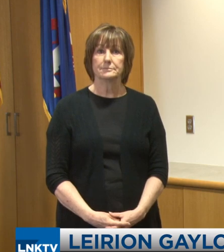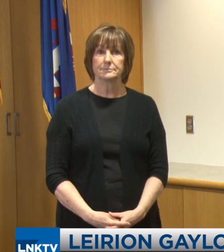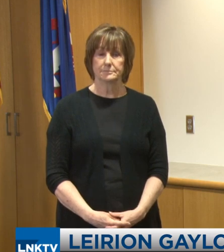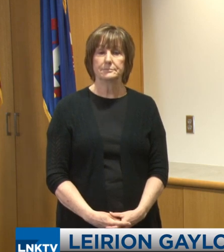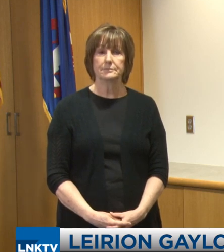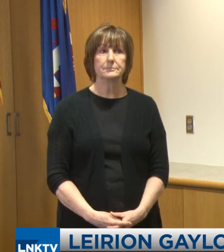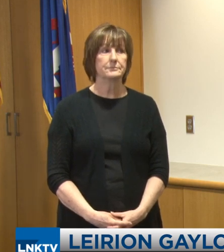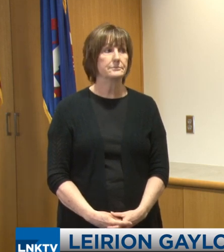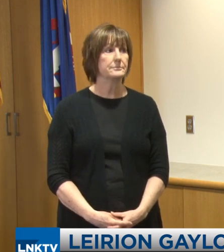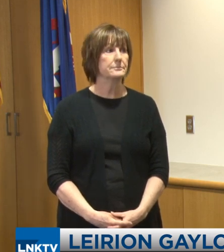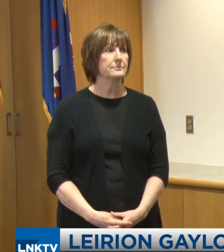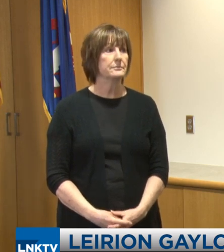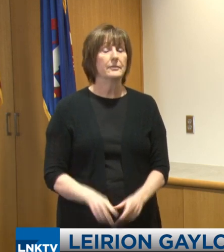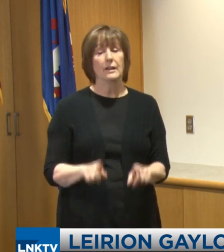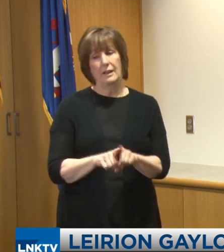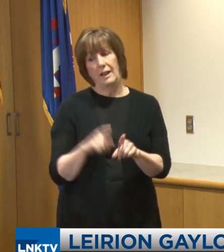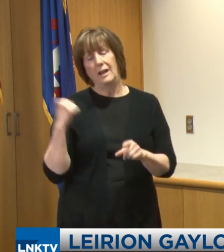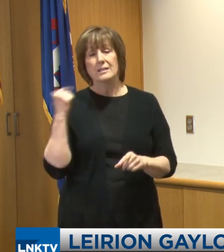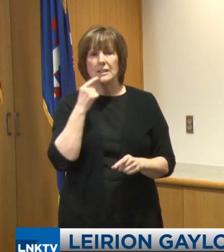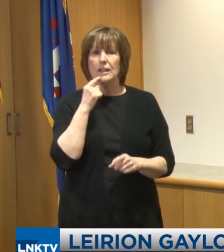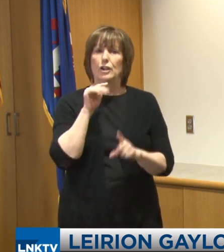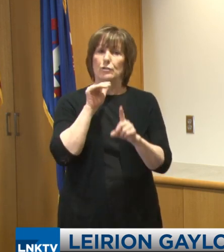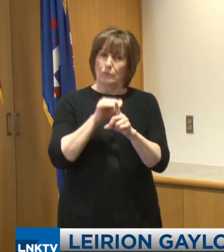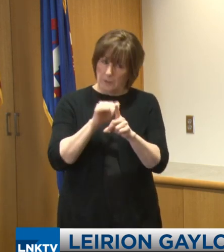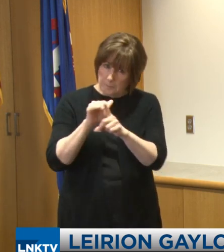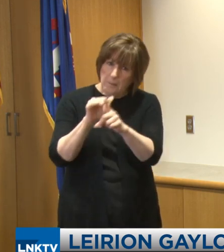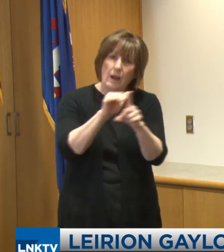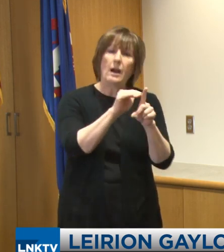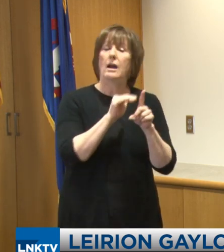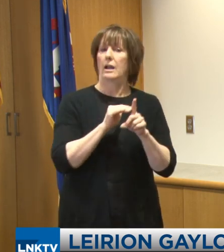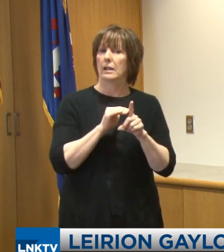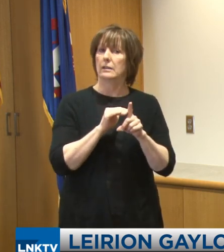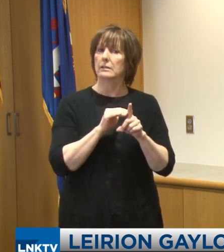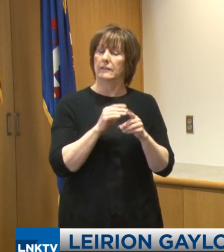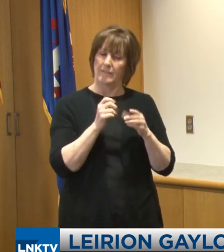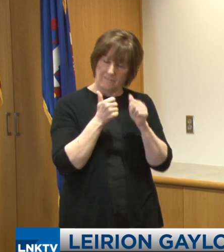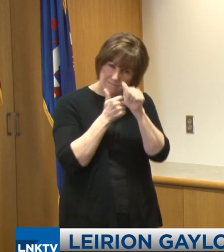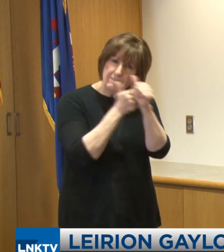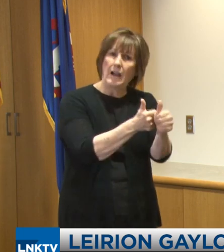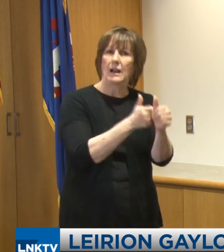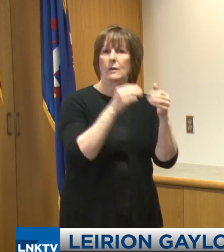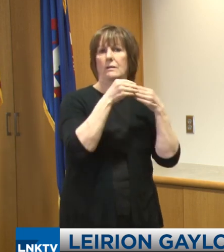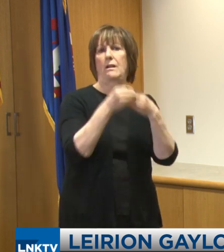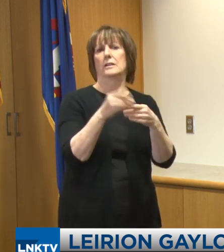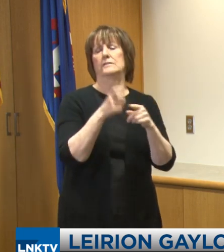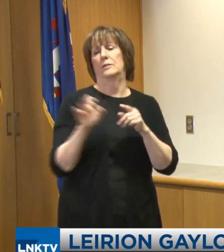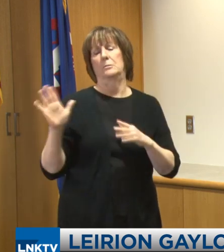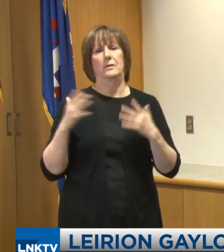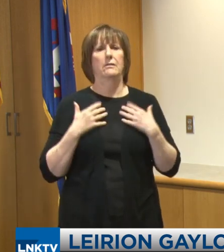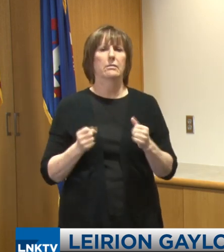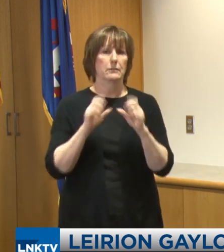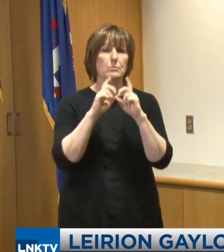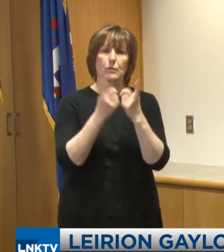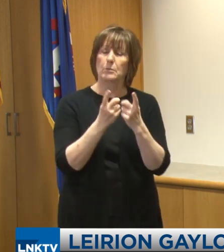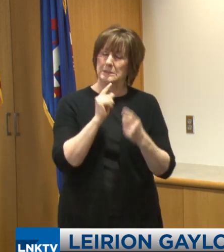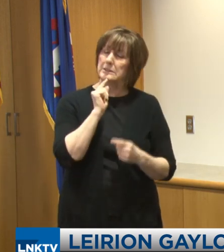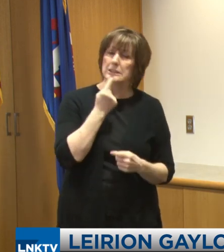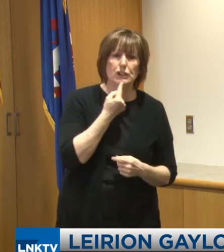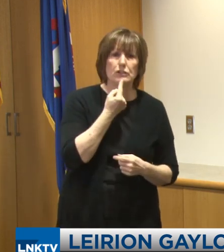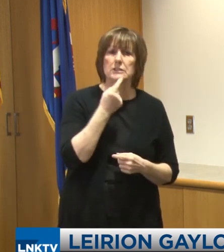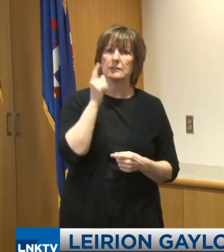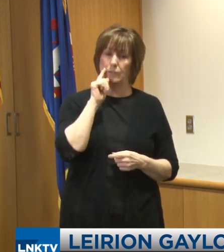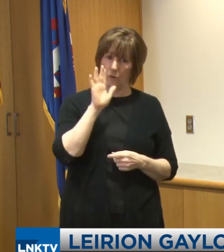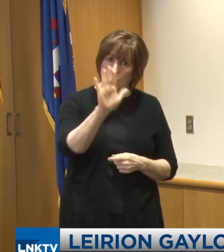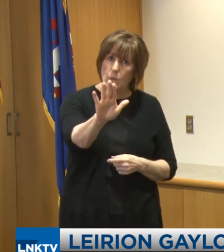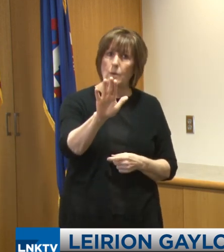As Director Lopez said, we do want to remind everyone to take the guidance of the health department seriously, and this is for your own